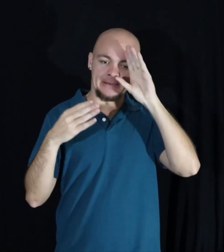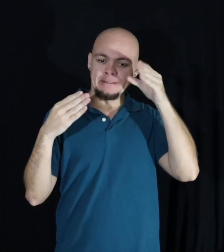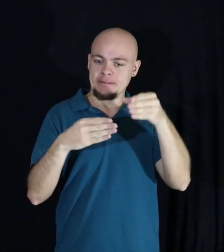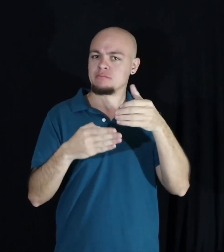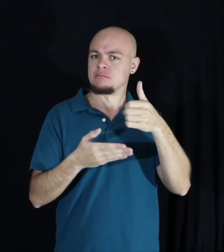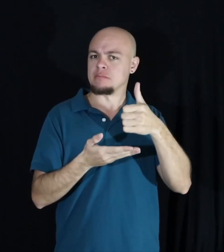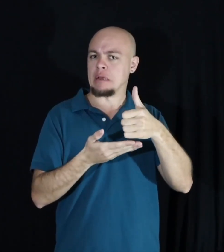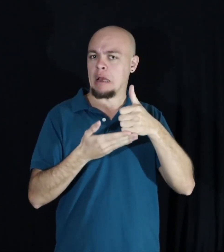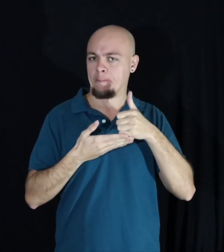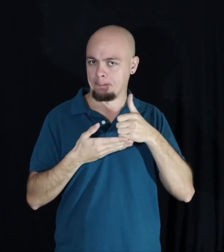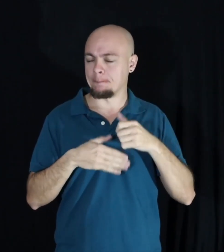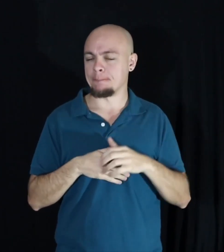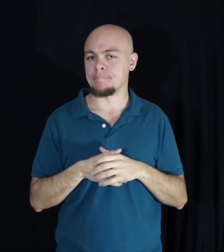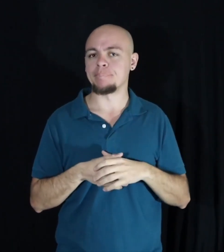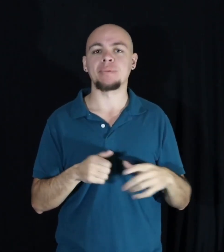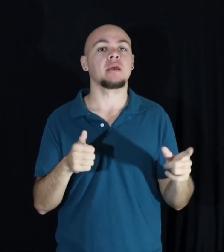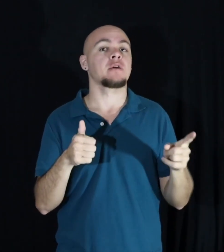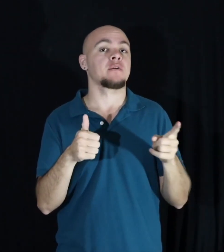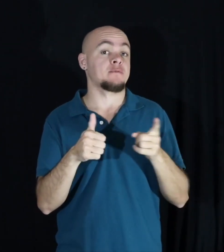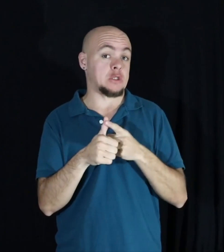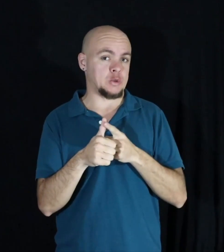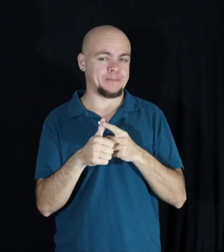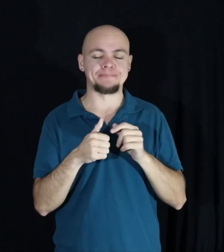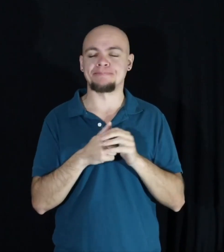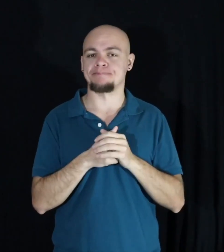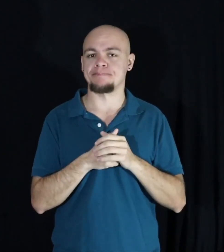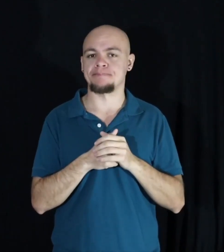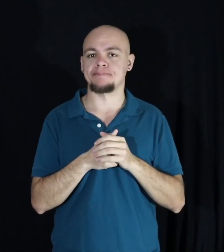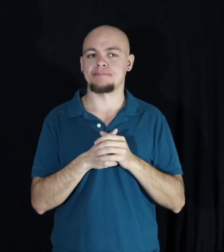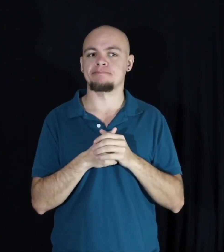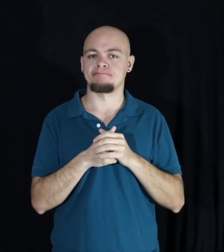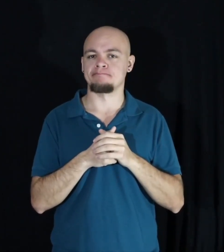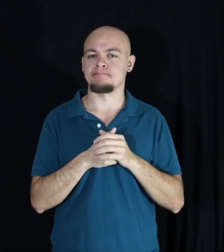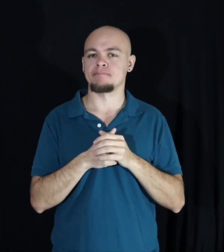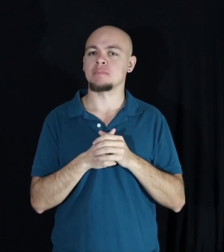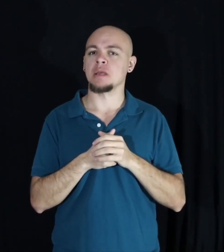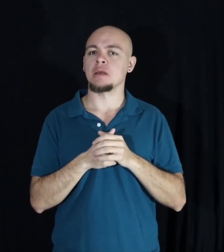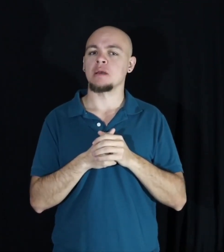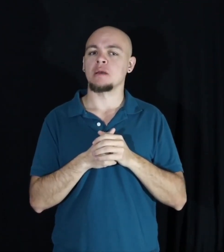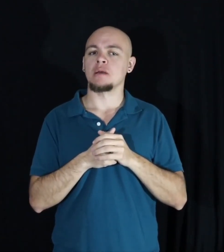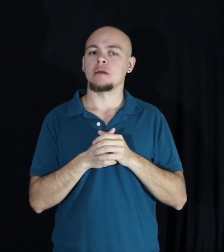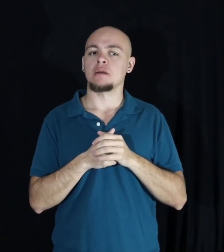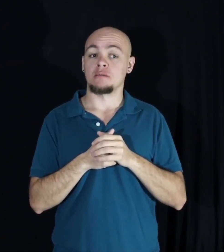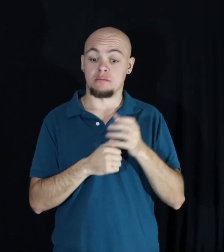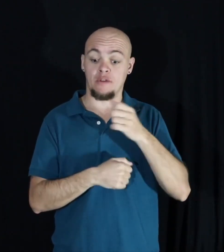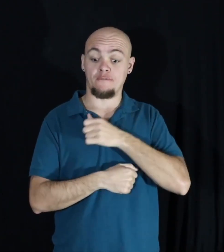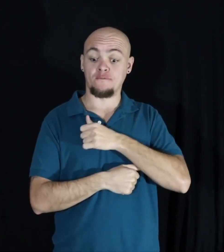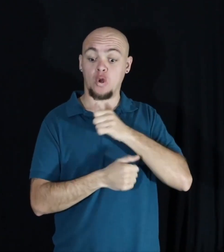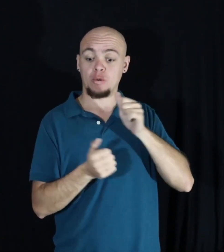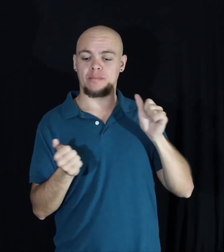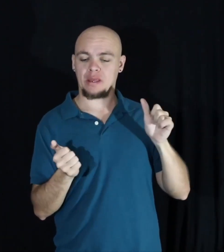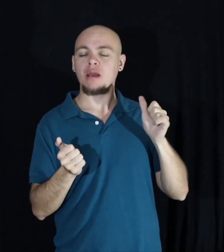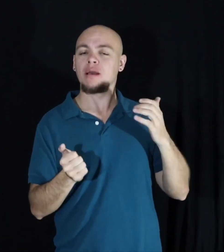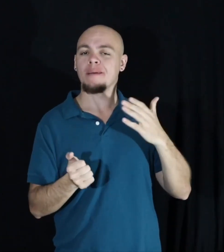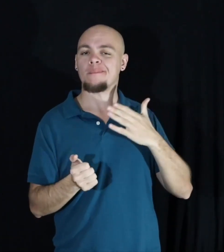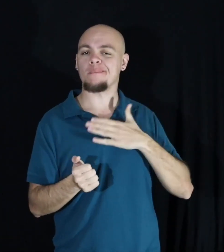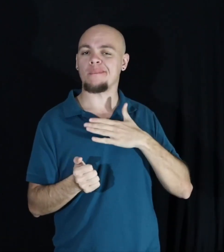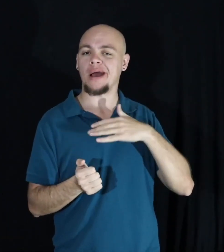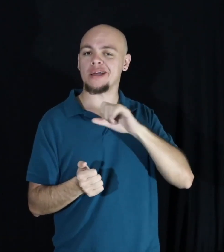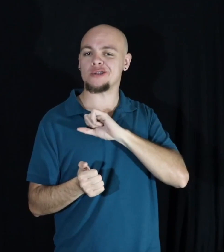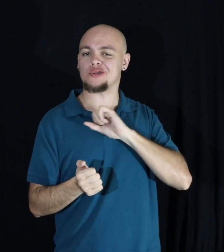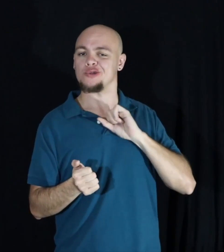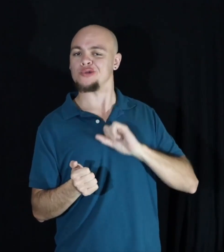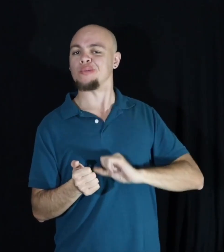me do that. The first one is my vulnerability is my superpower.